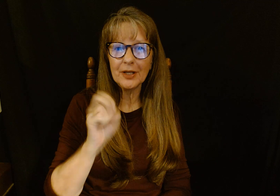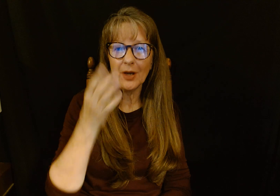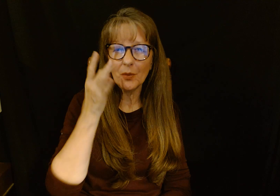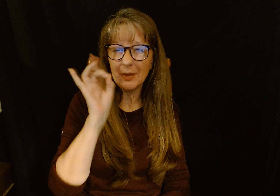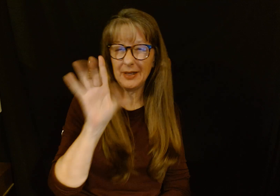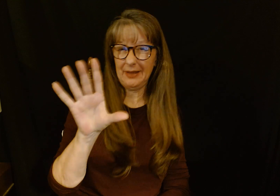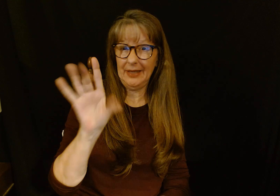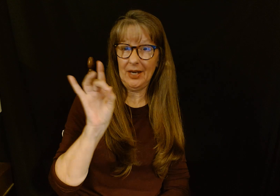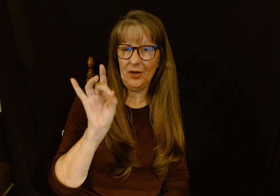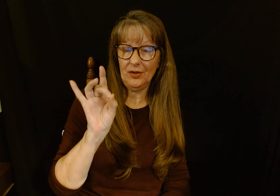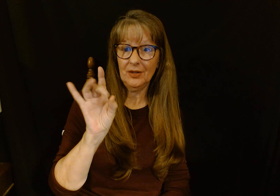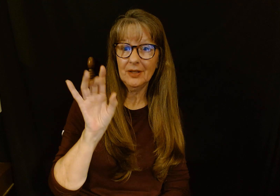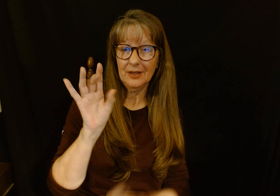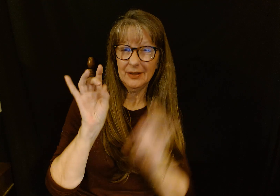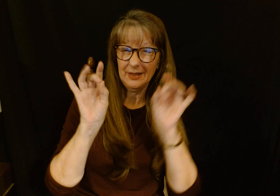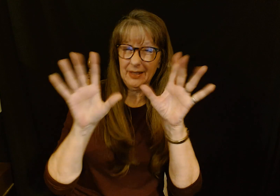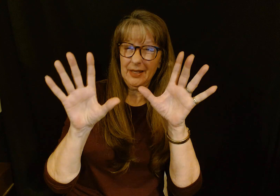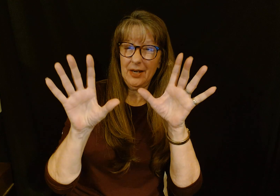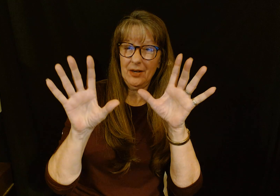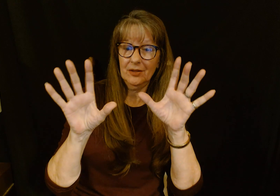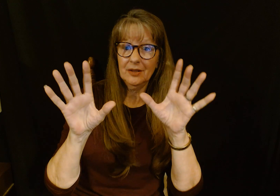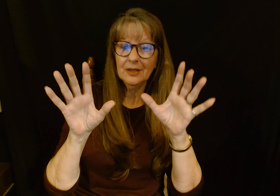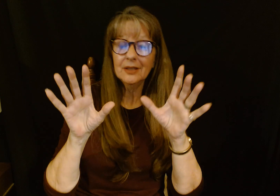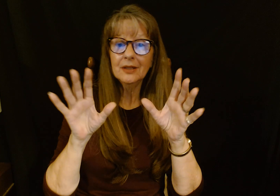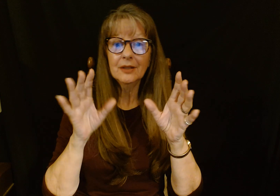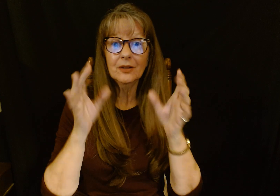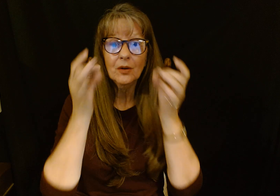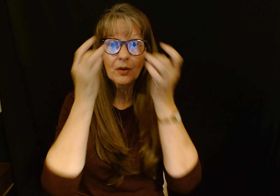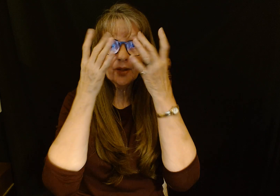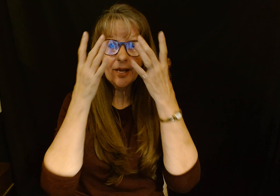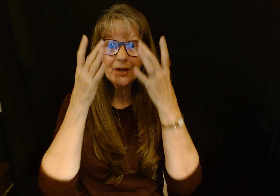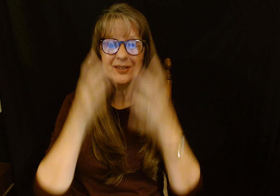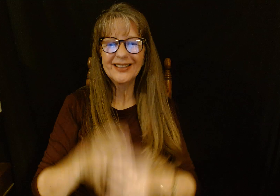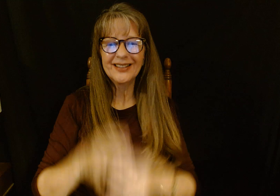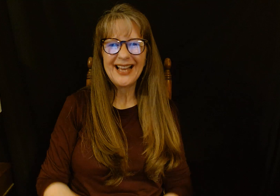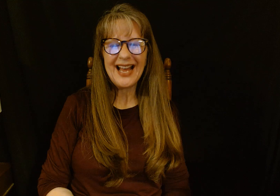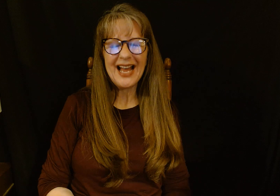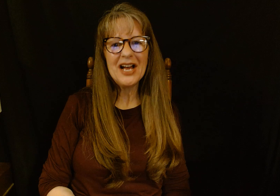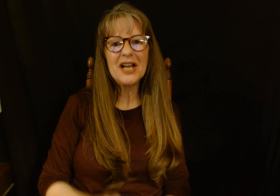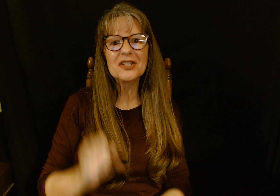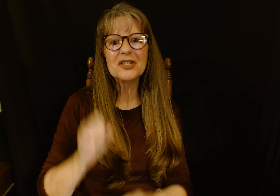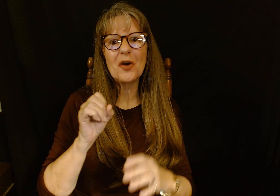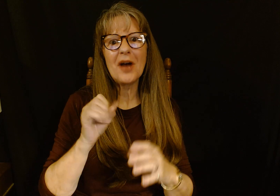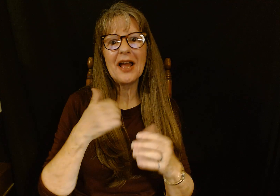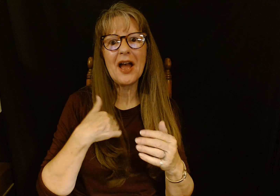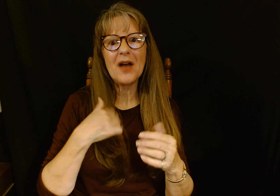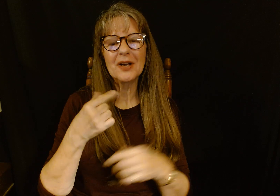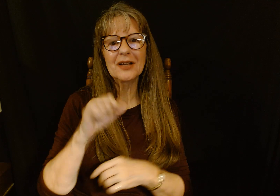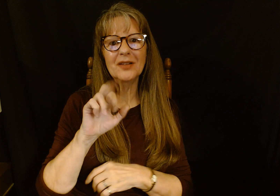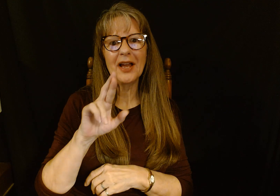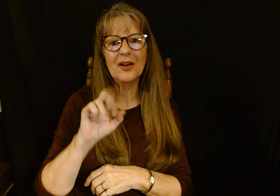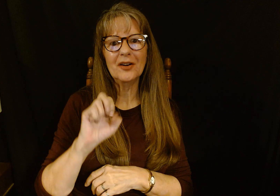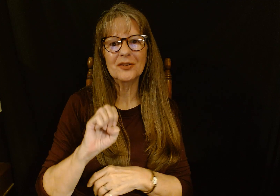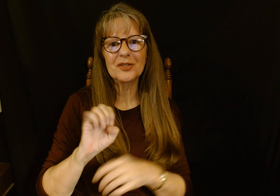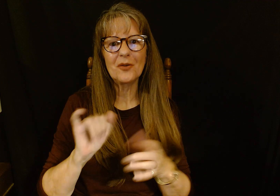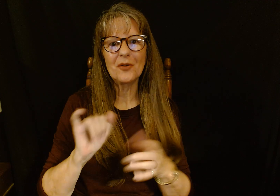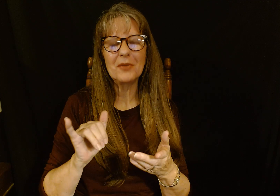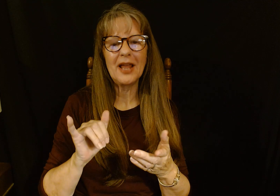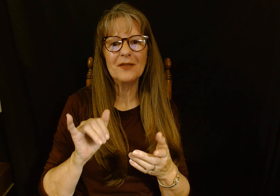go glare, glare, or glare. And so I have a glare. So I'm going to